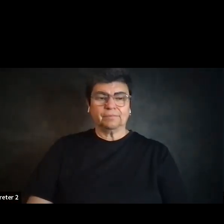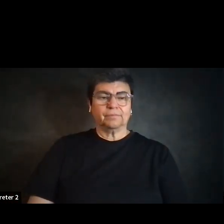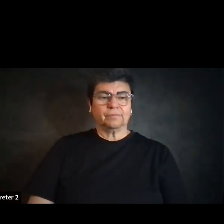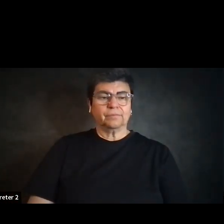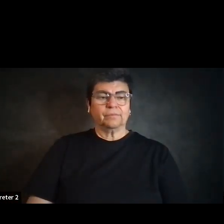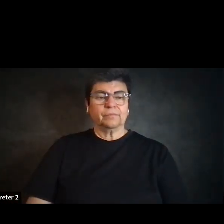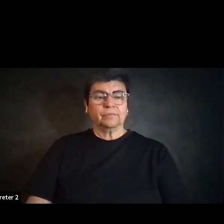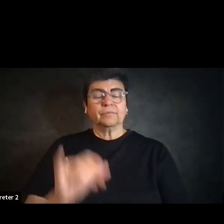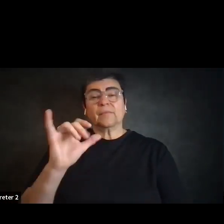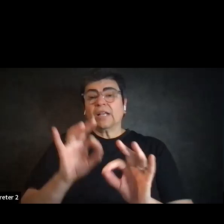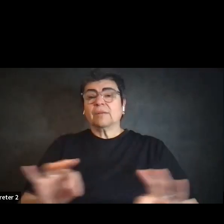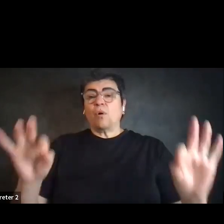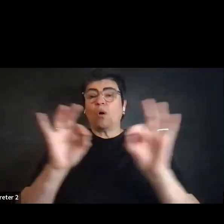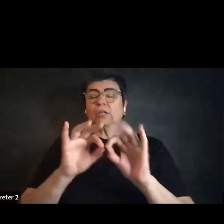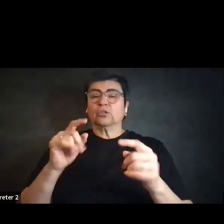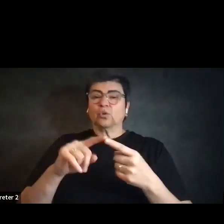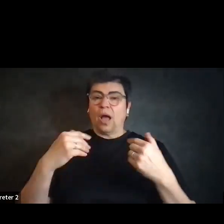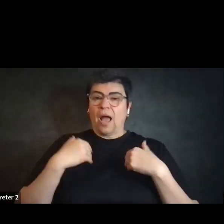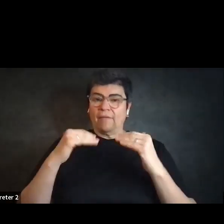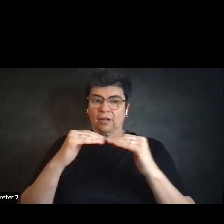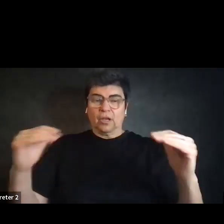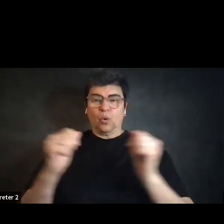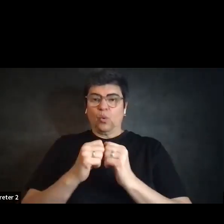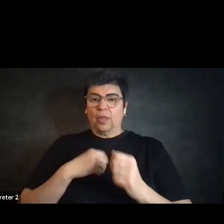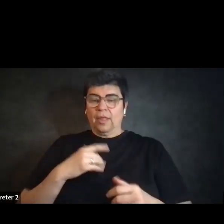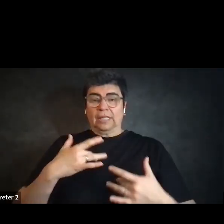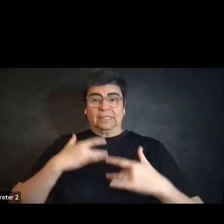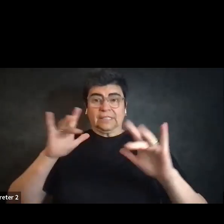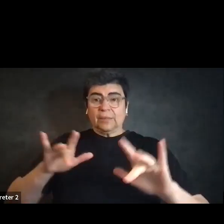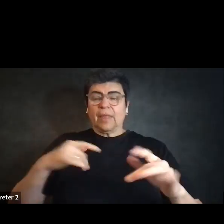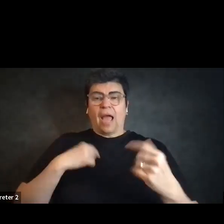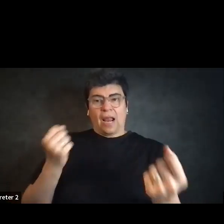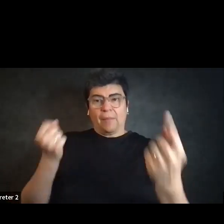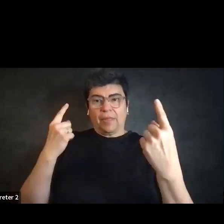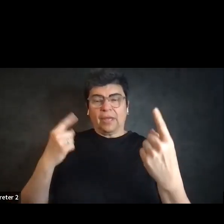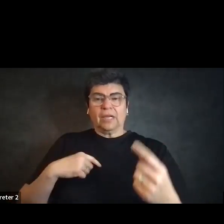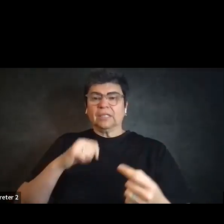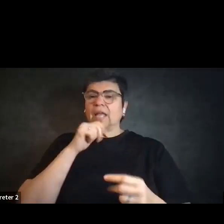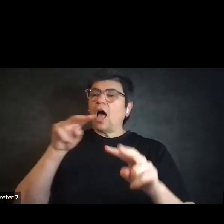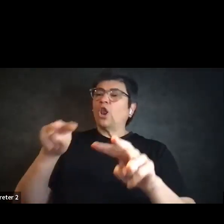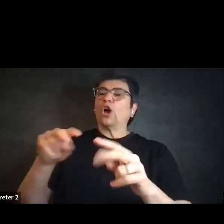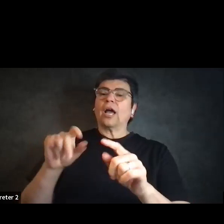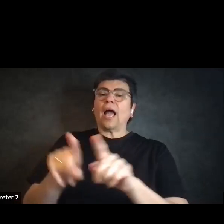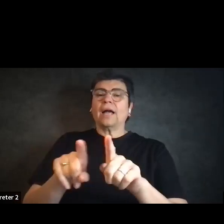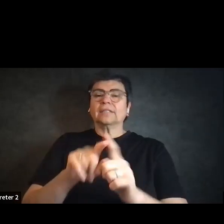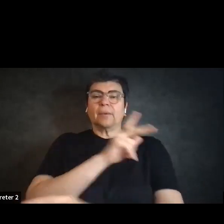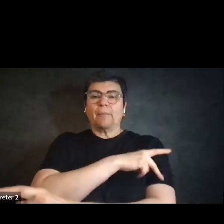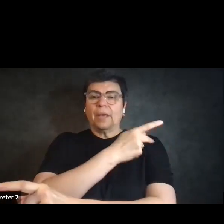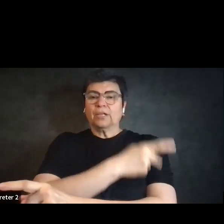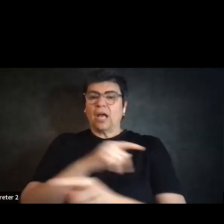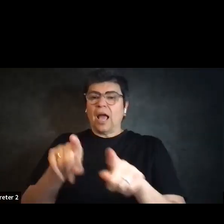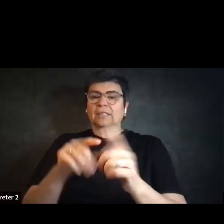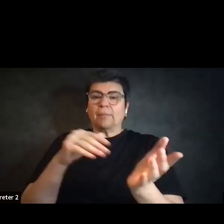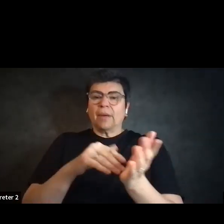It is important to inculcate a threshold between sympathy and empathy and not treat the patient as just a medical case, rather a human being.